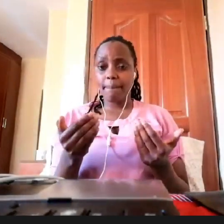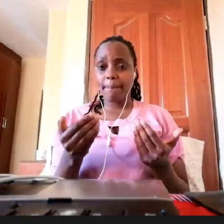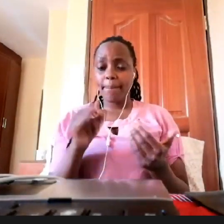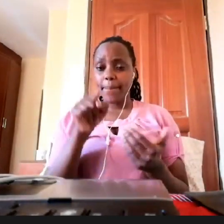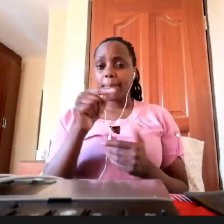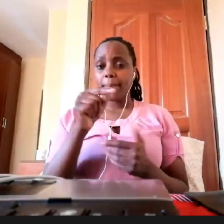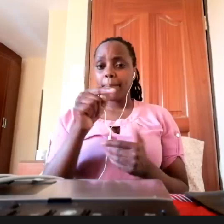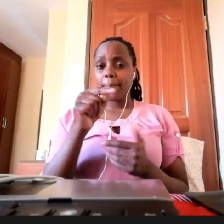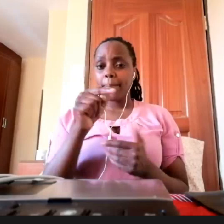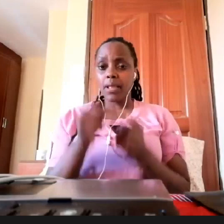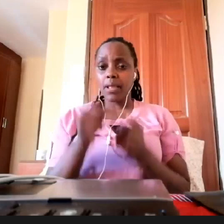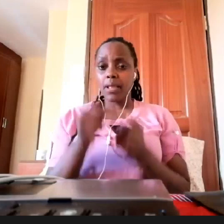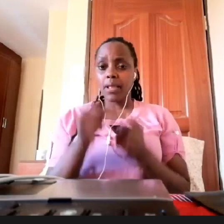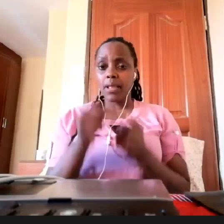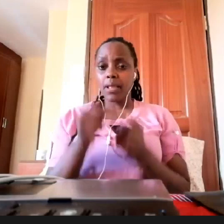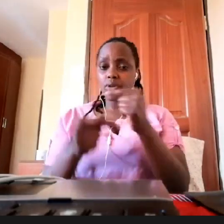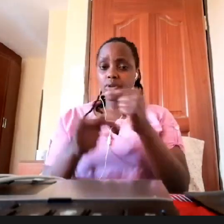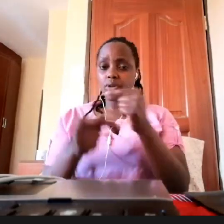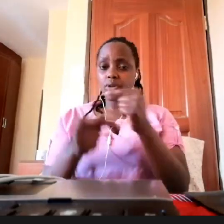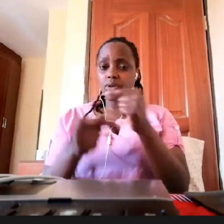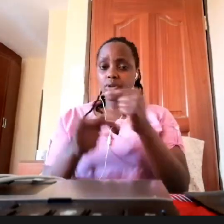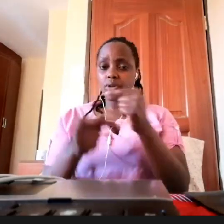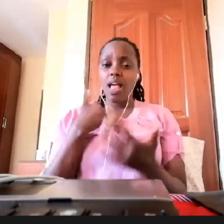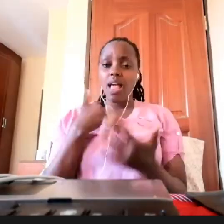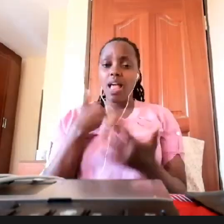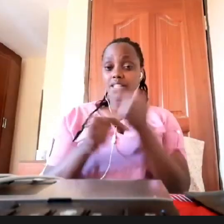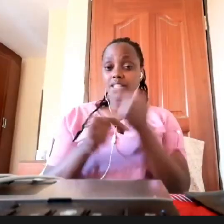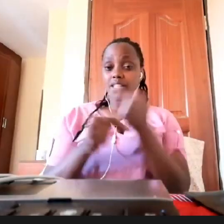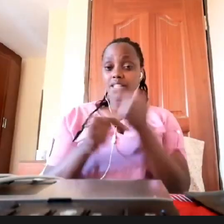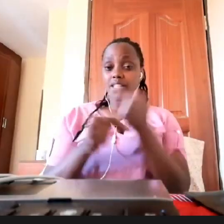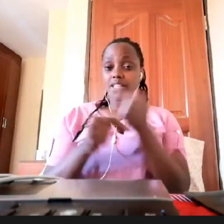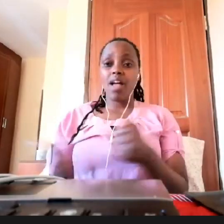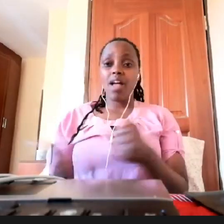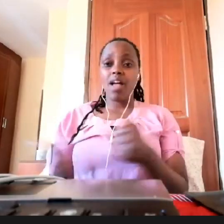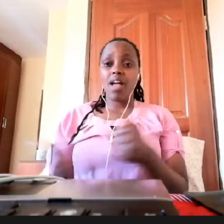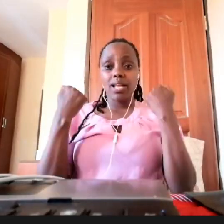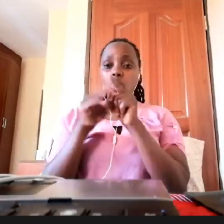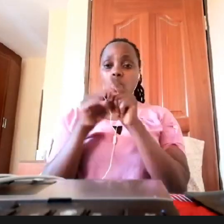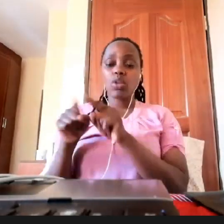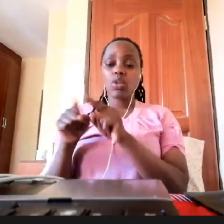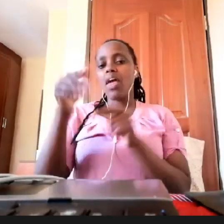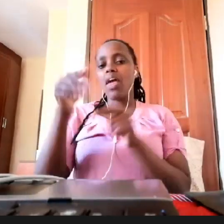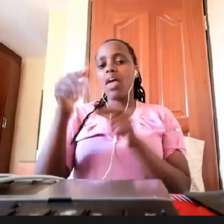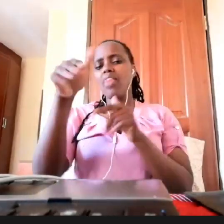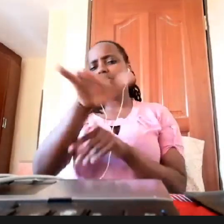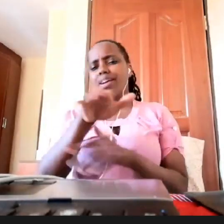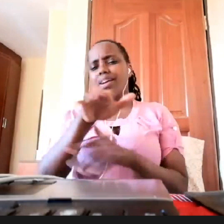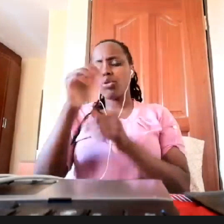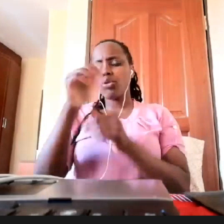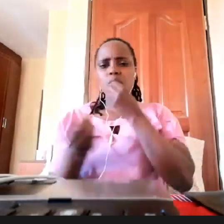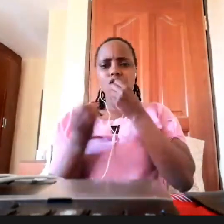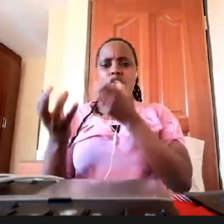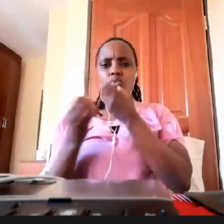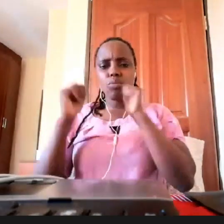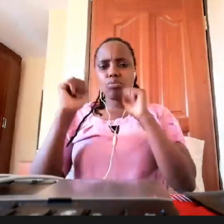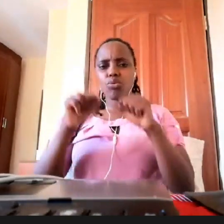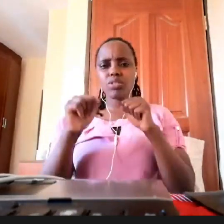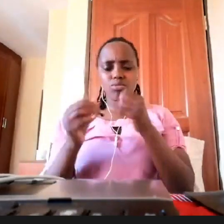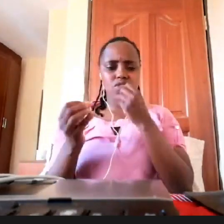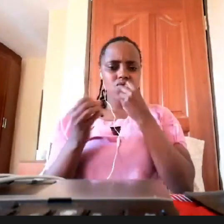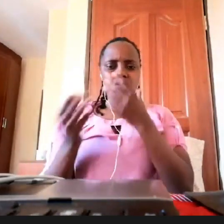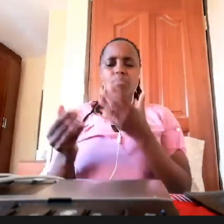process, that there is actually such a process happening, and they are on the ground. They would give that information